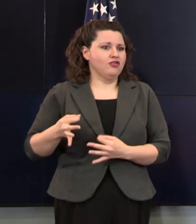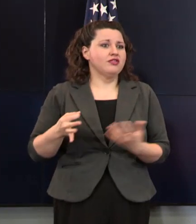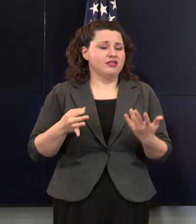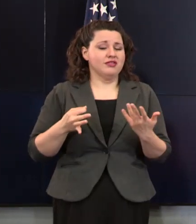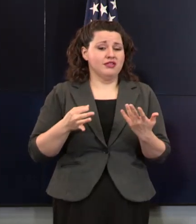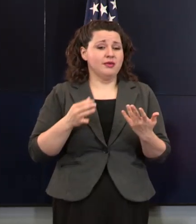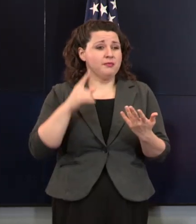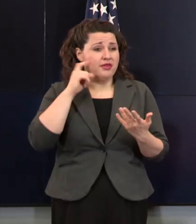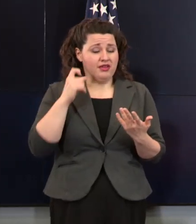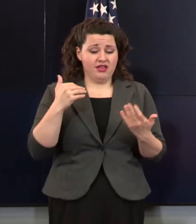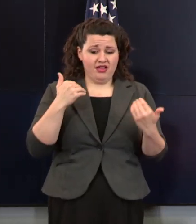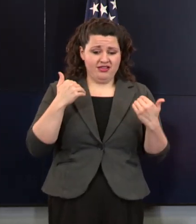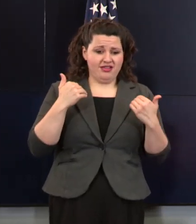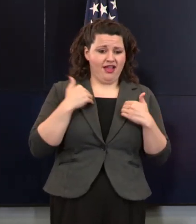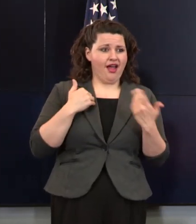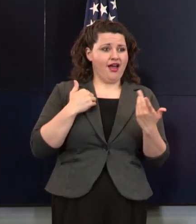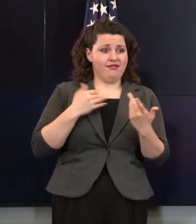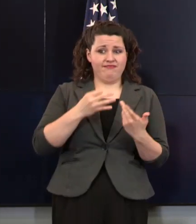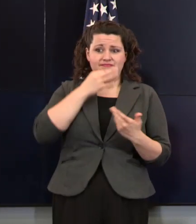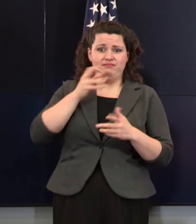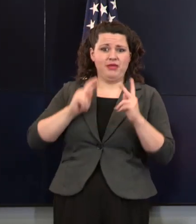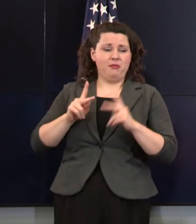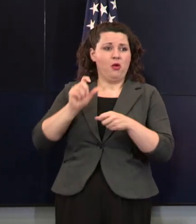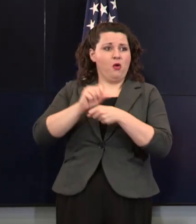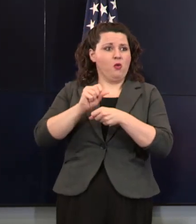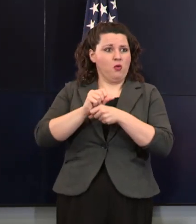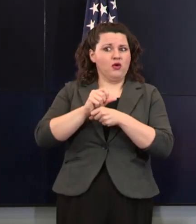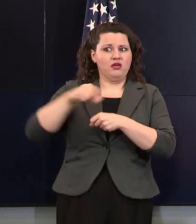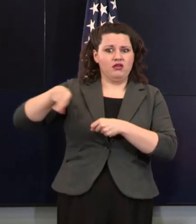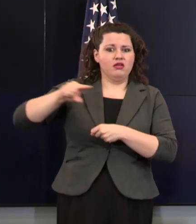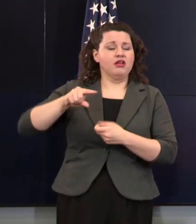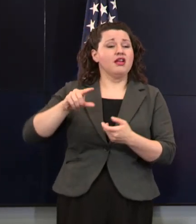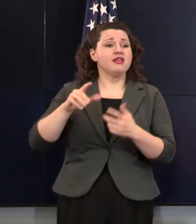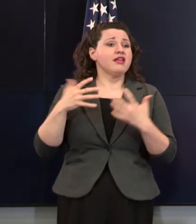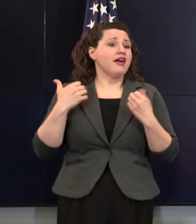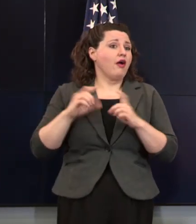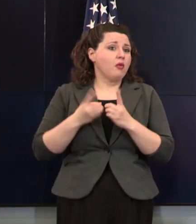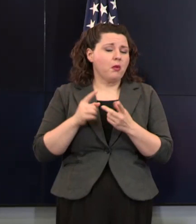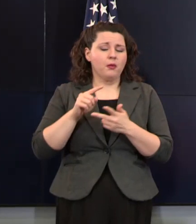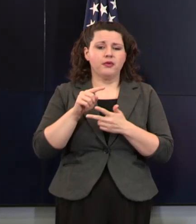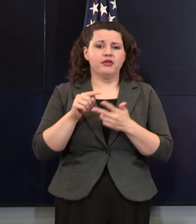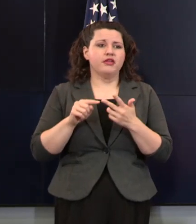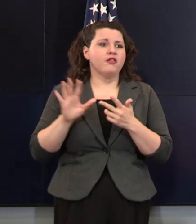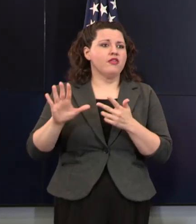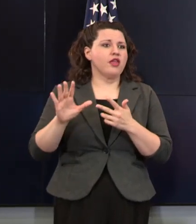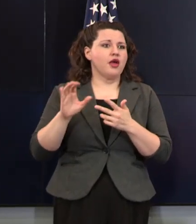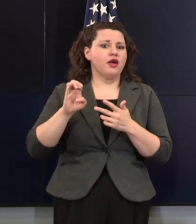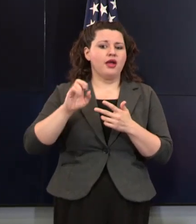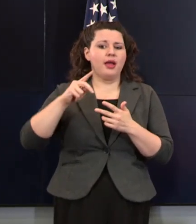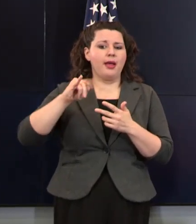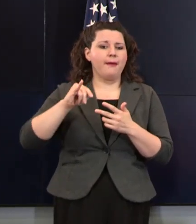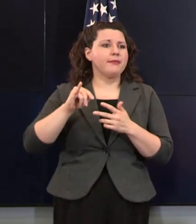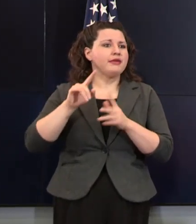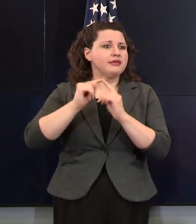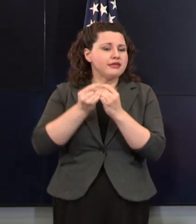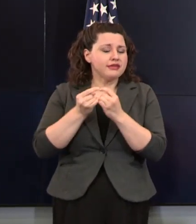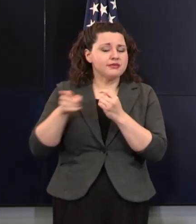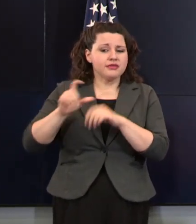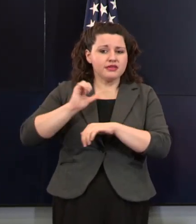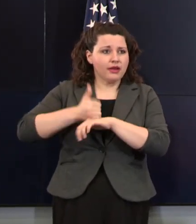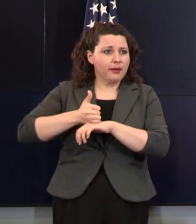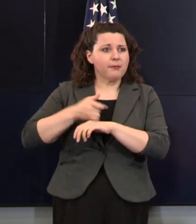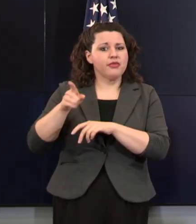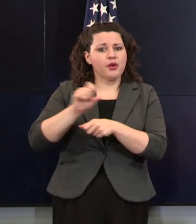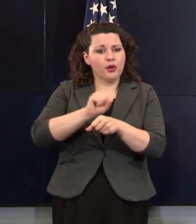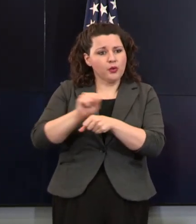I have working for the citizens of Iowa, whether that's the Department of Public Health, their incredible EPI team that's in place that are working